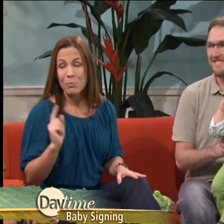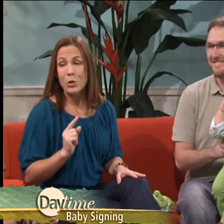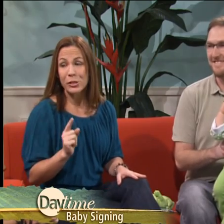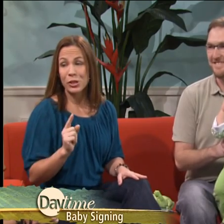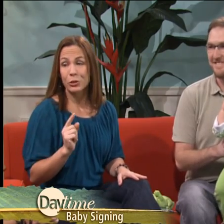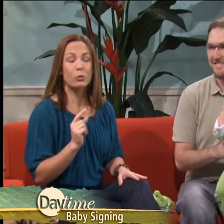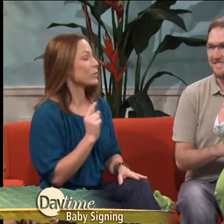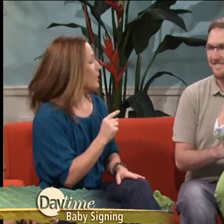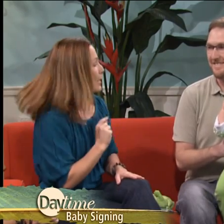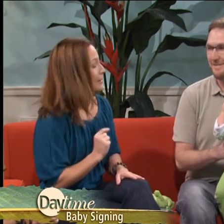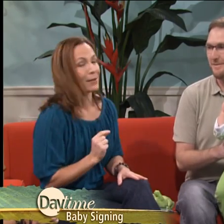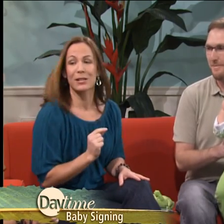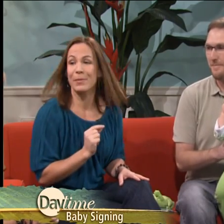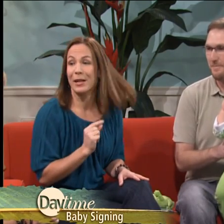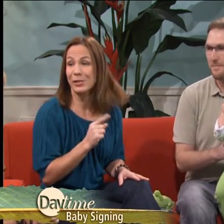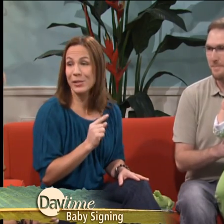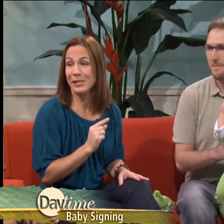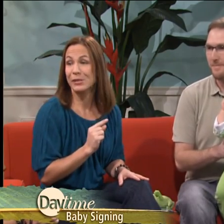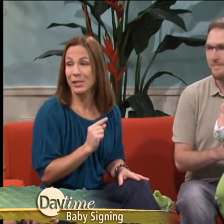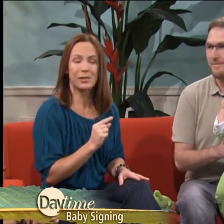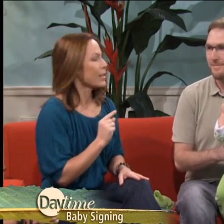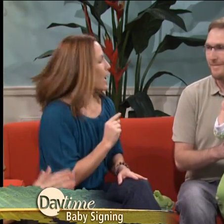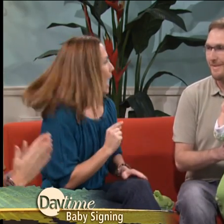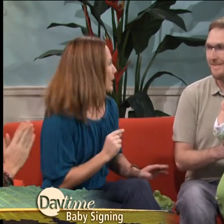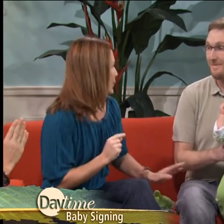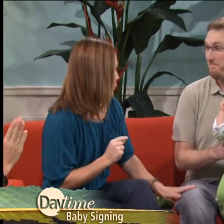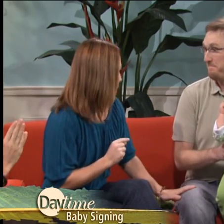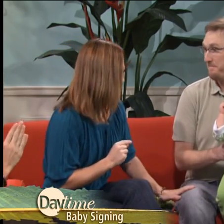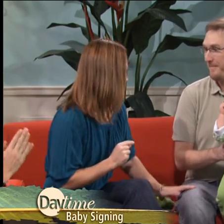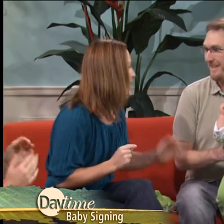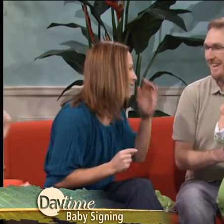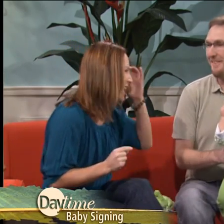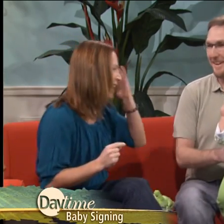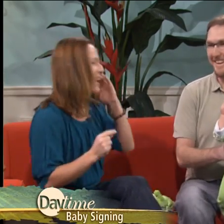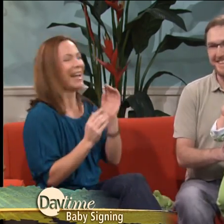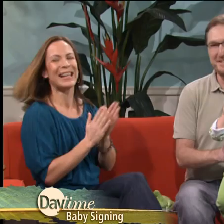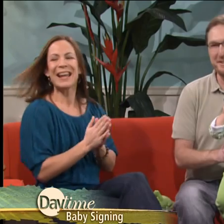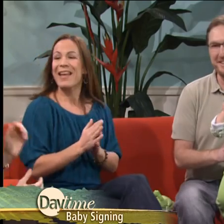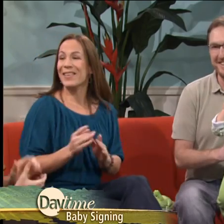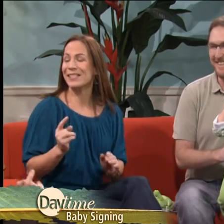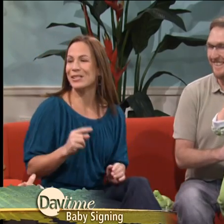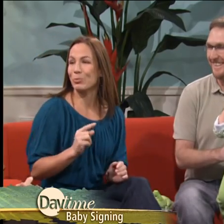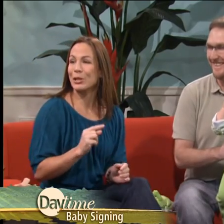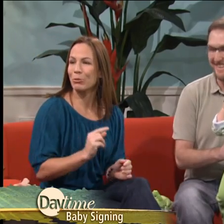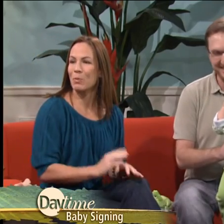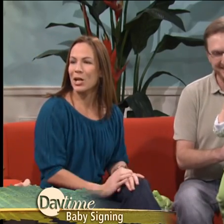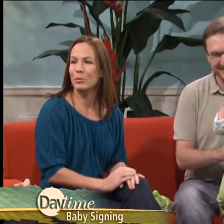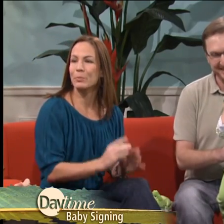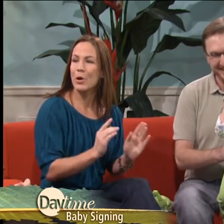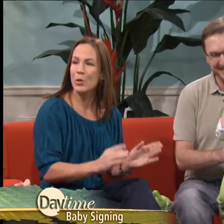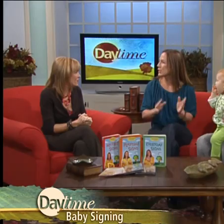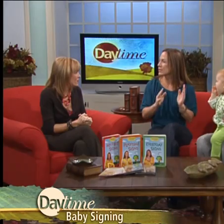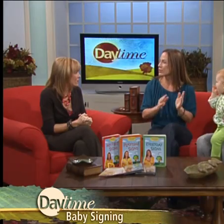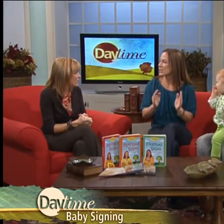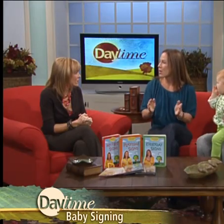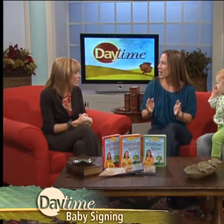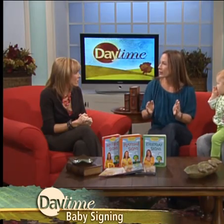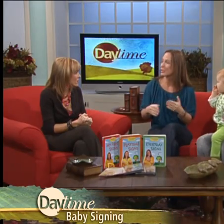Most children will not sign on command. So, this is, I need your number. Okay, sure. This is pretty remarkable. Most infants and toddlers,